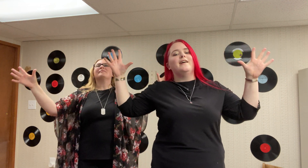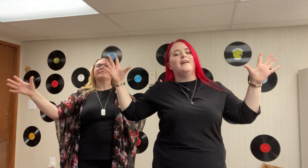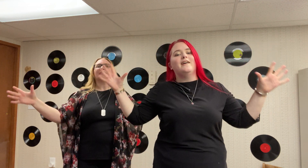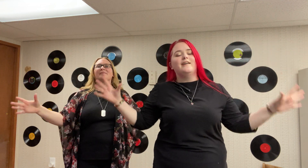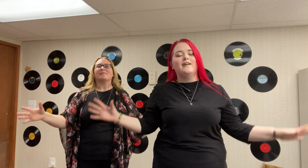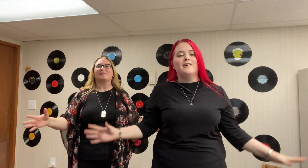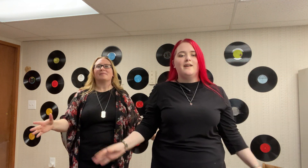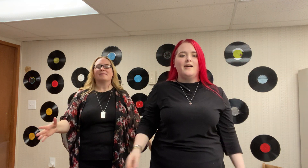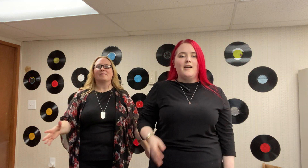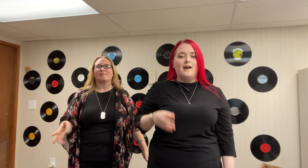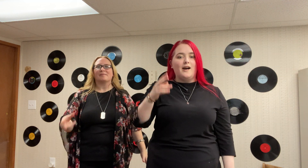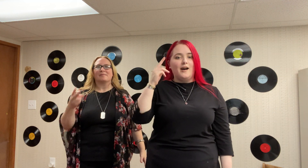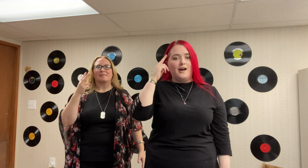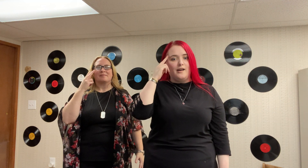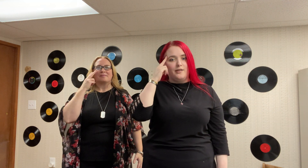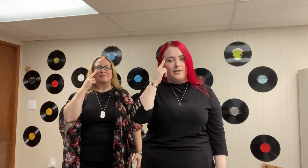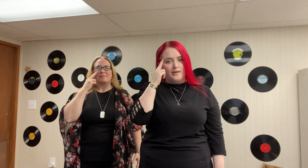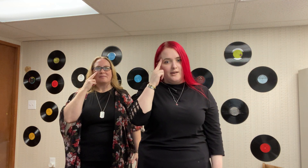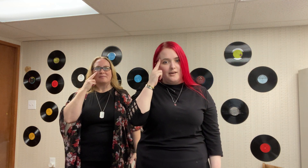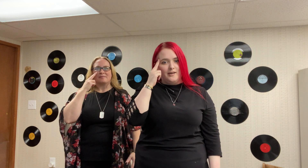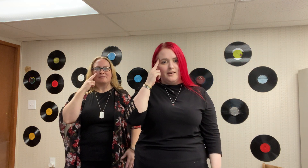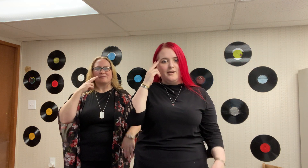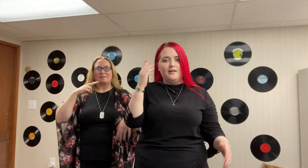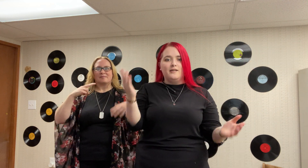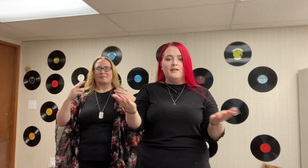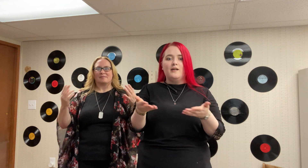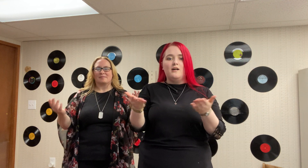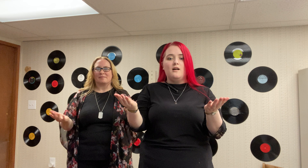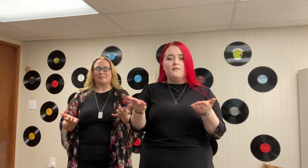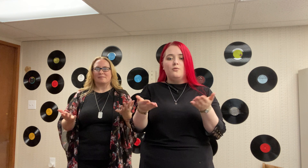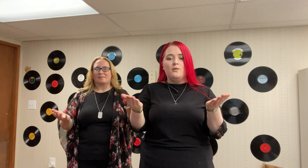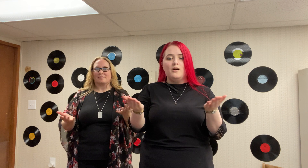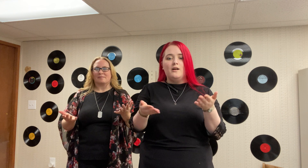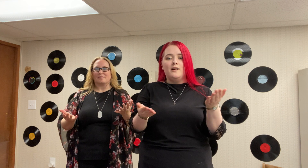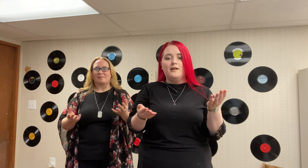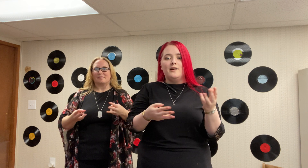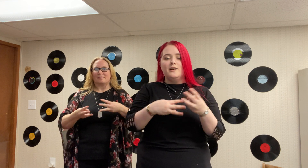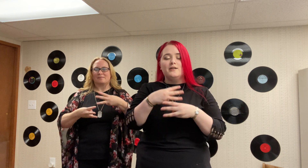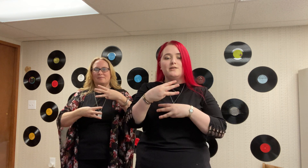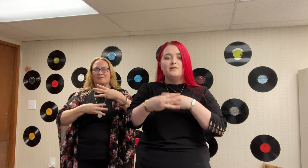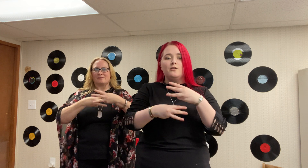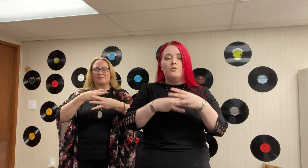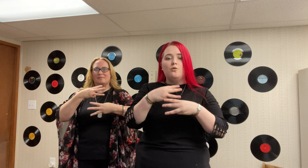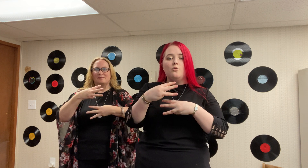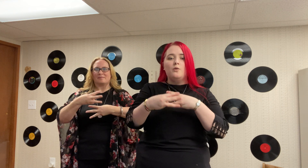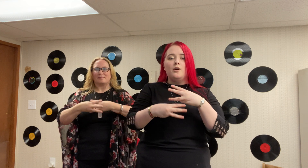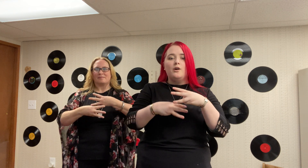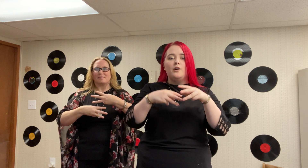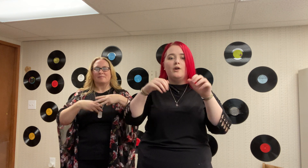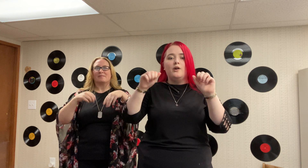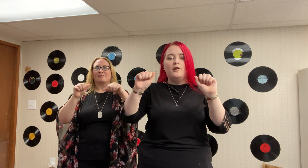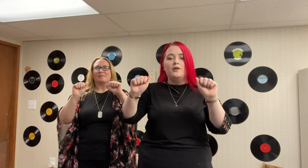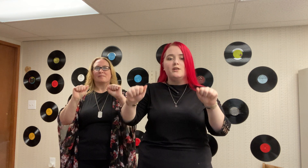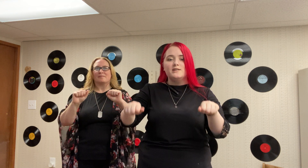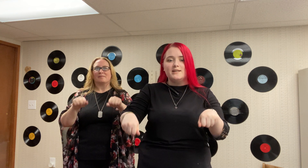awake. I think of what the world